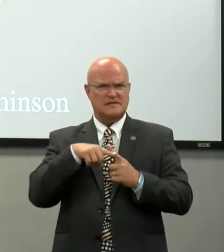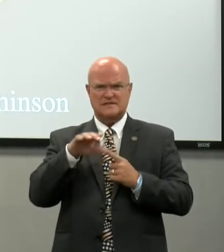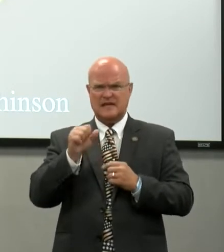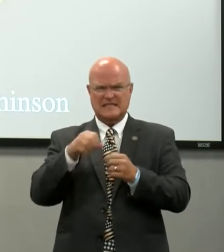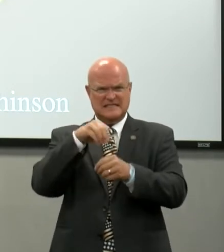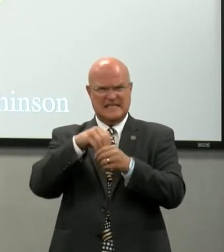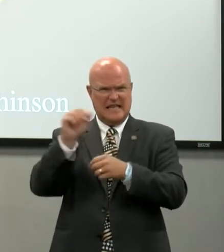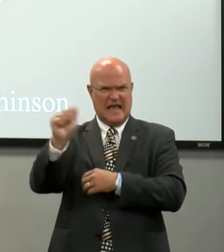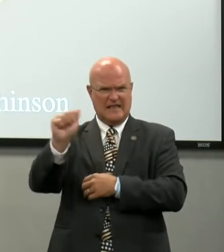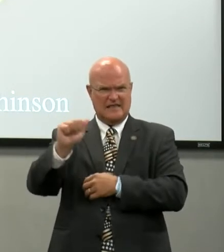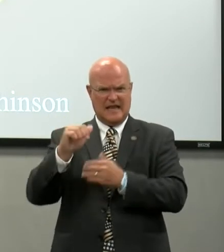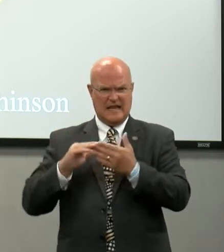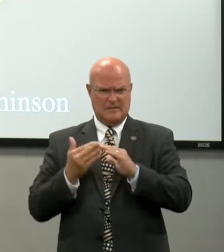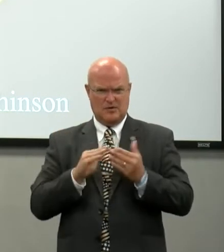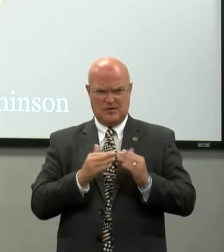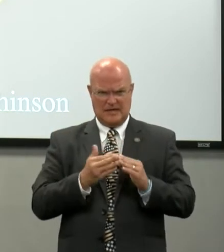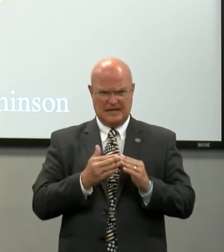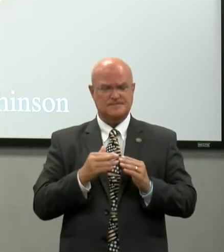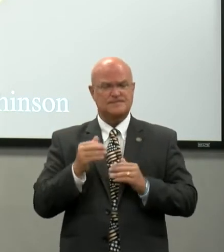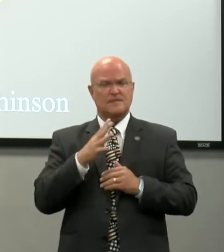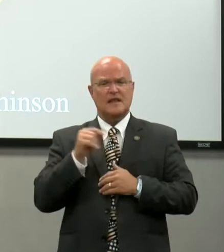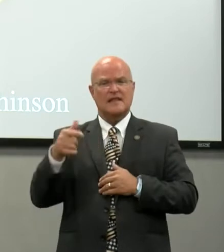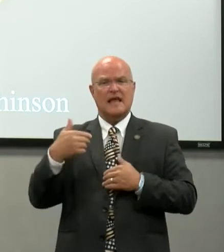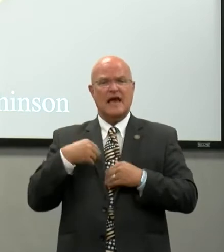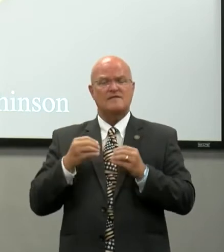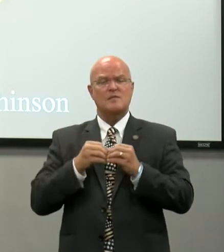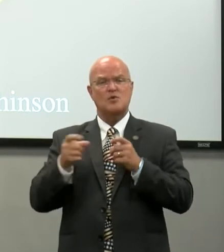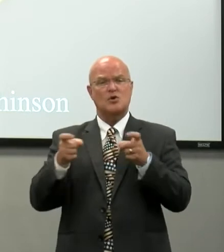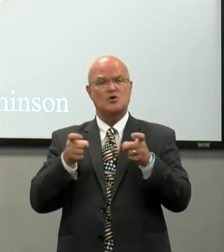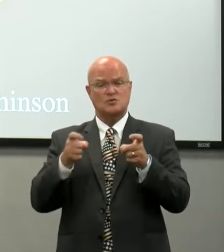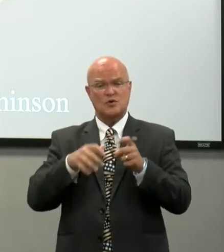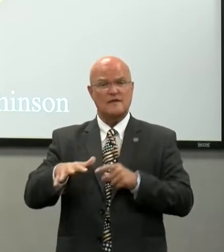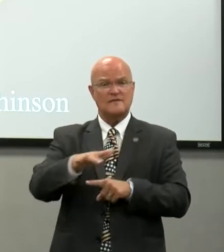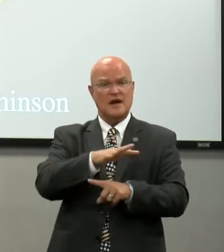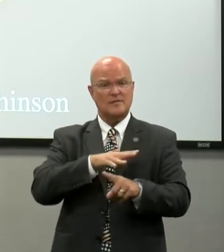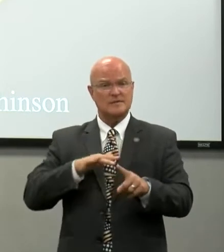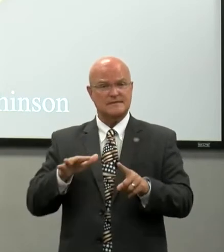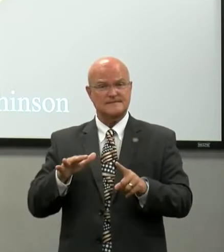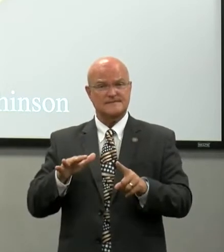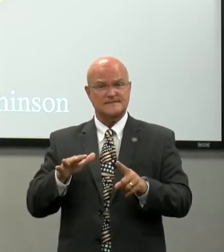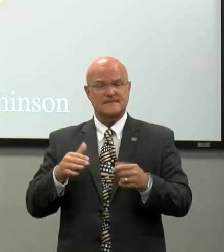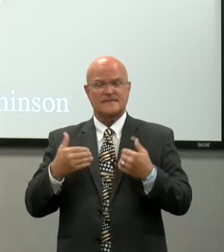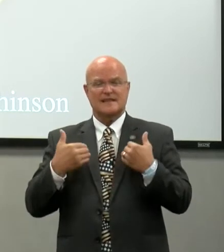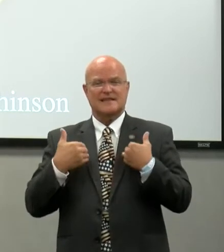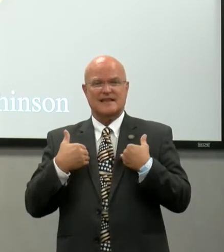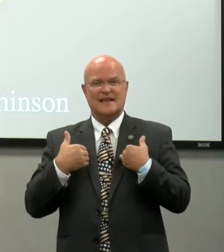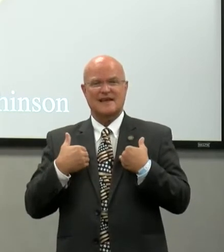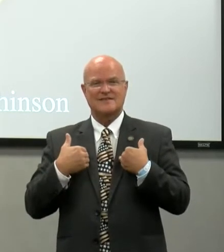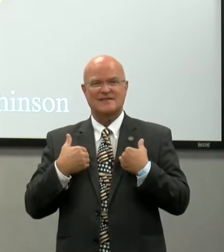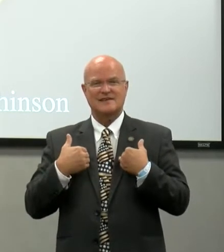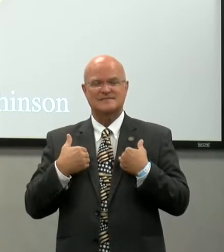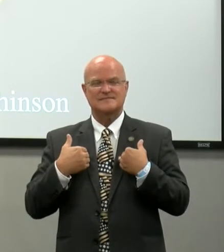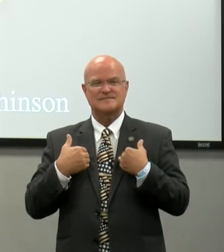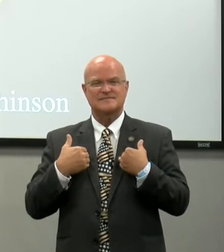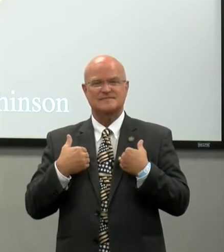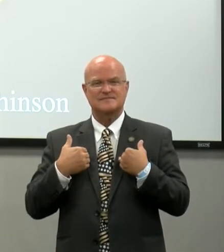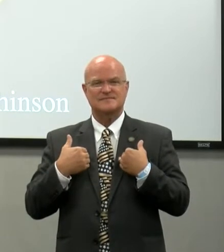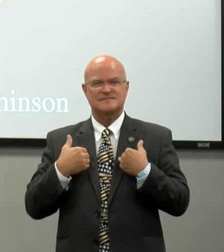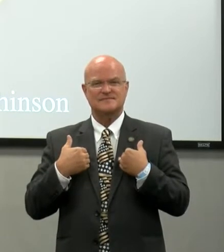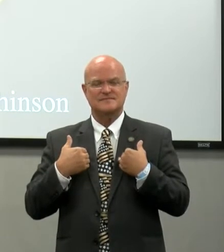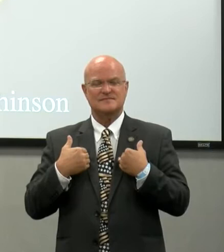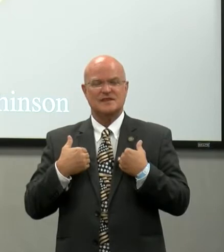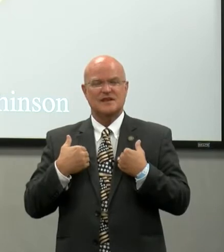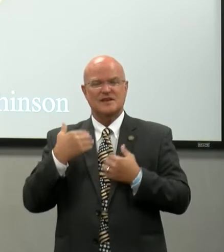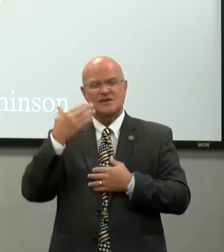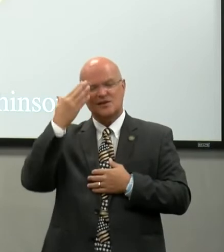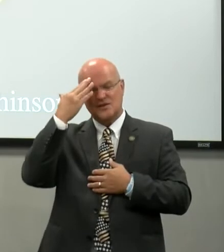cases within the athletic community, and they have a more controlled environment. They have a great